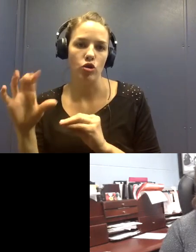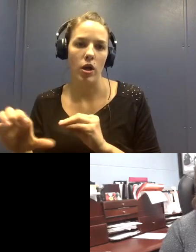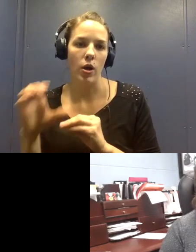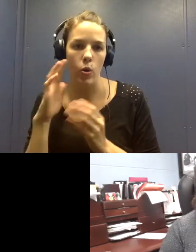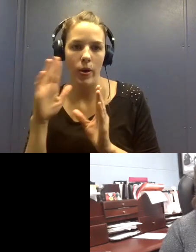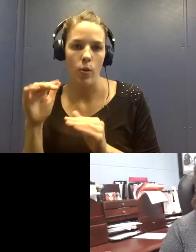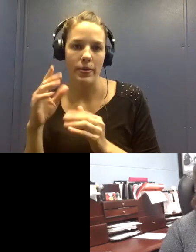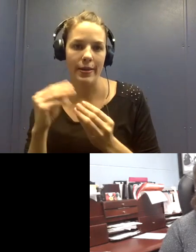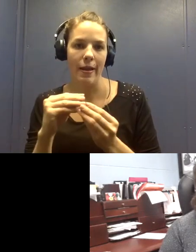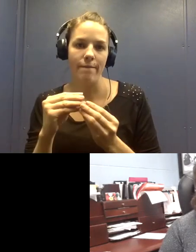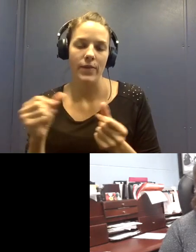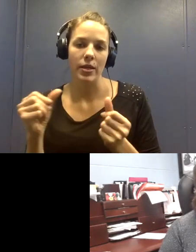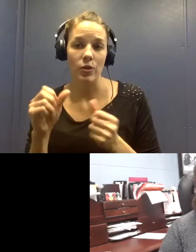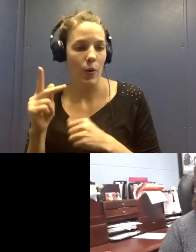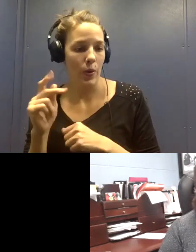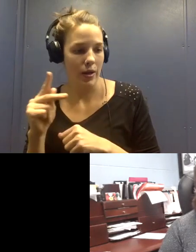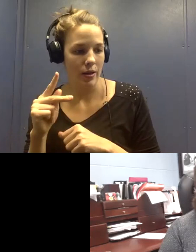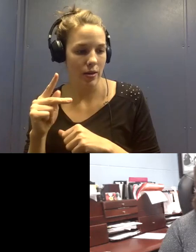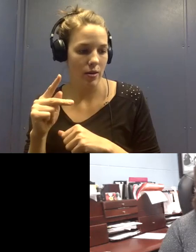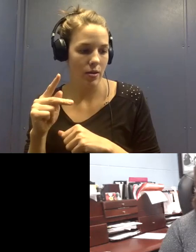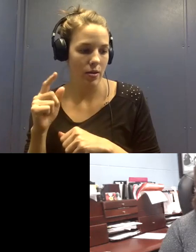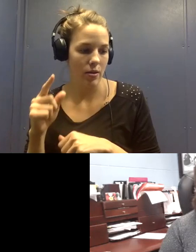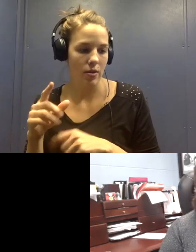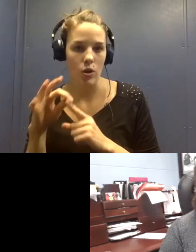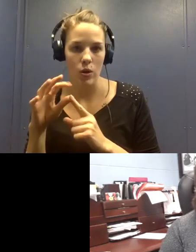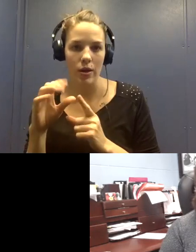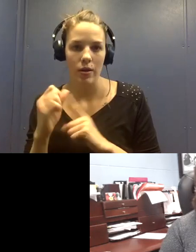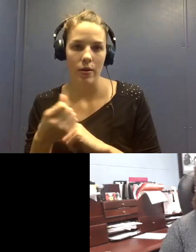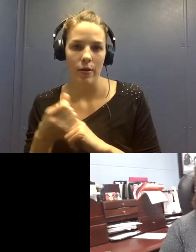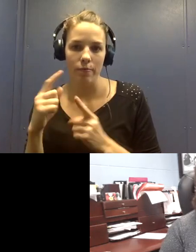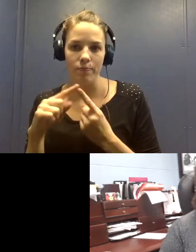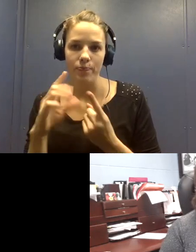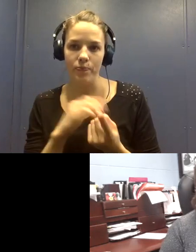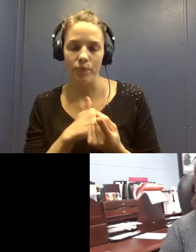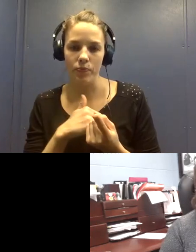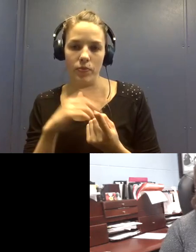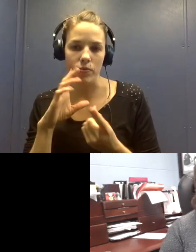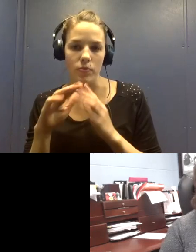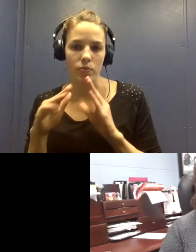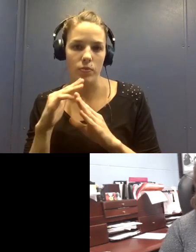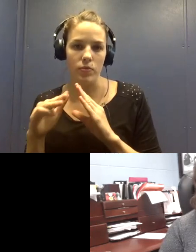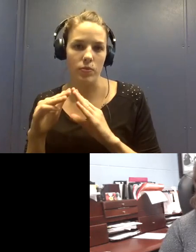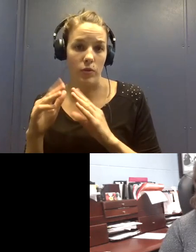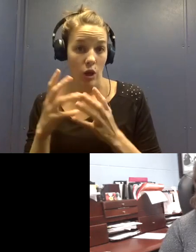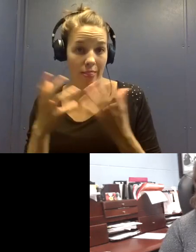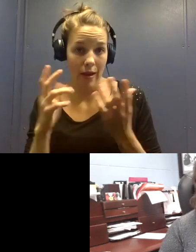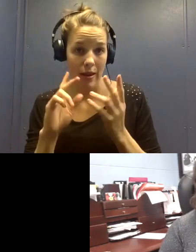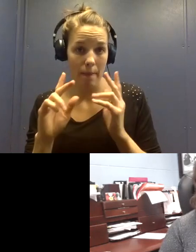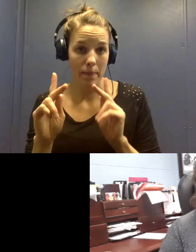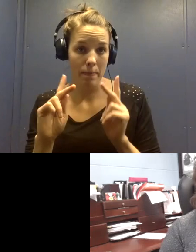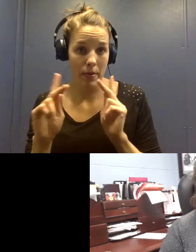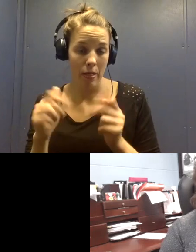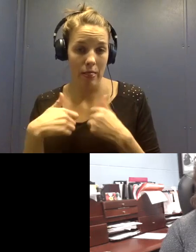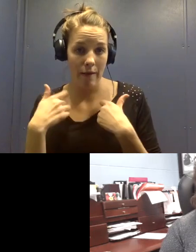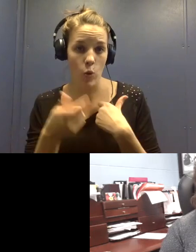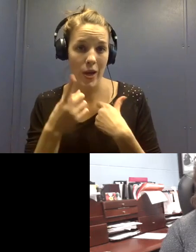fixed. Okay. This is a unique situation to our bi-state community, but a lot of people live in one